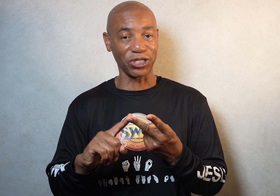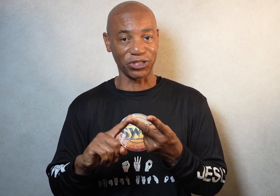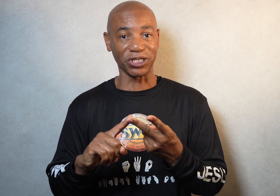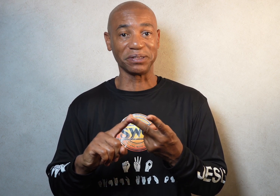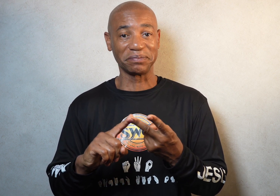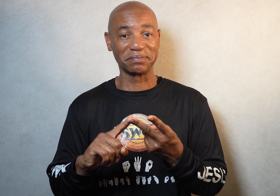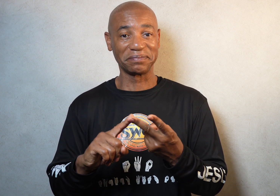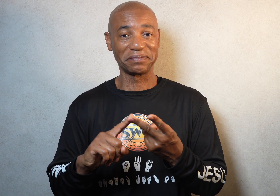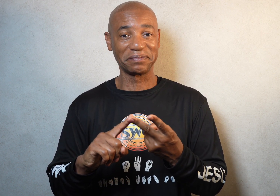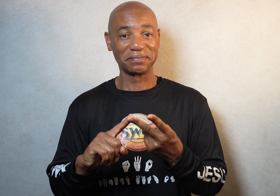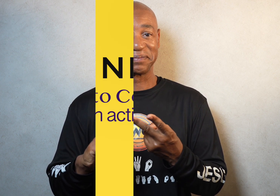conjunction.